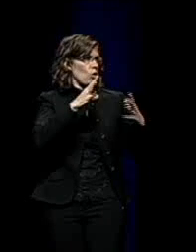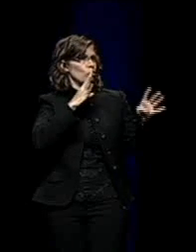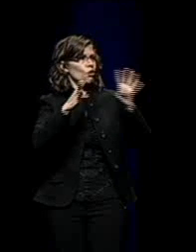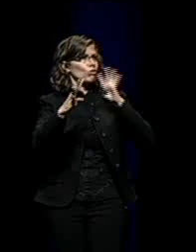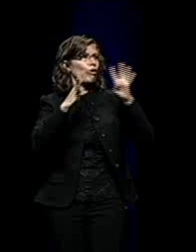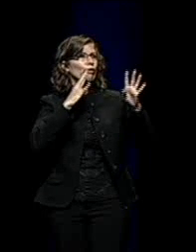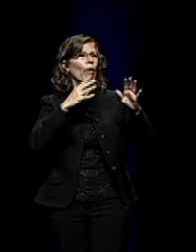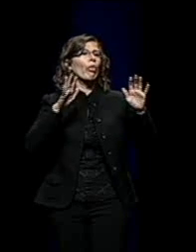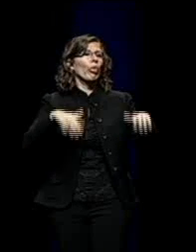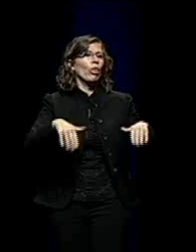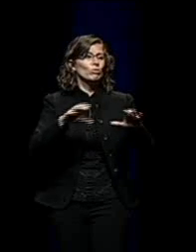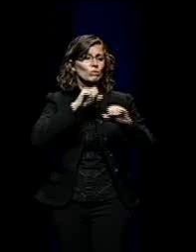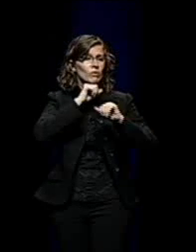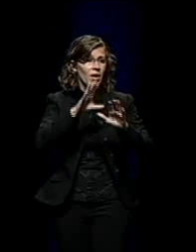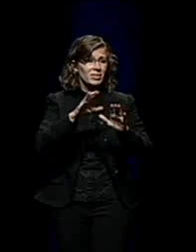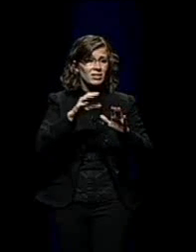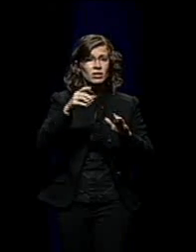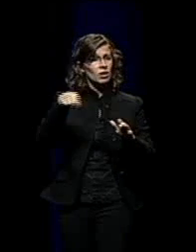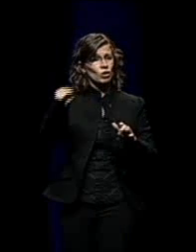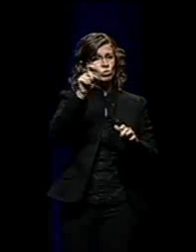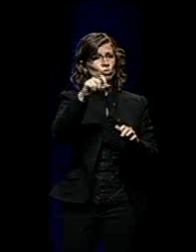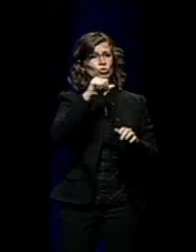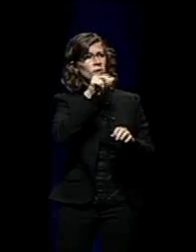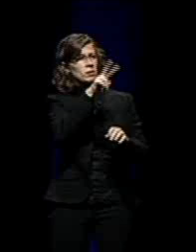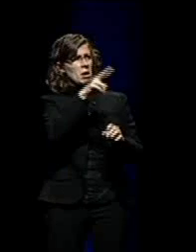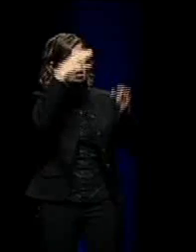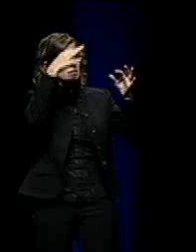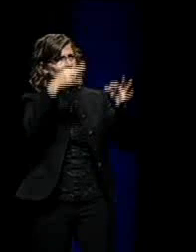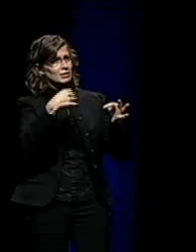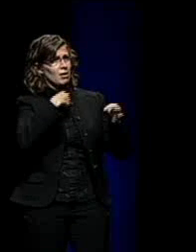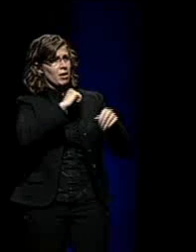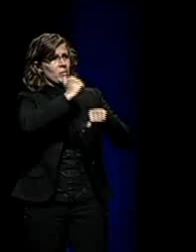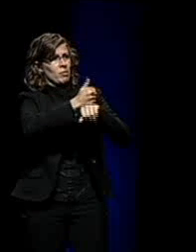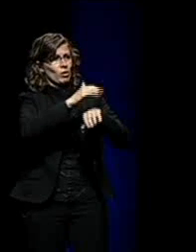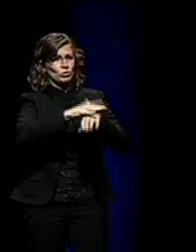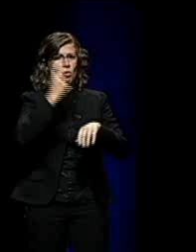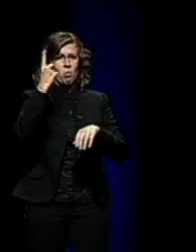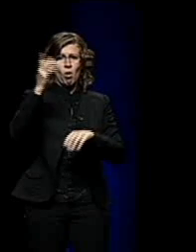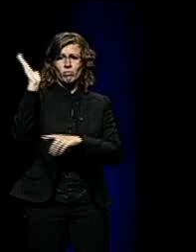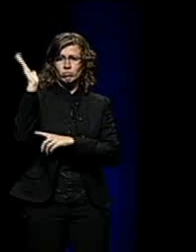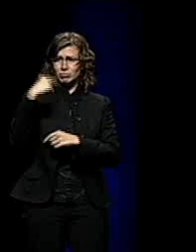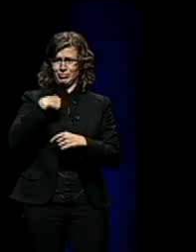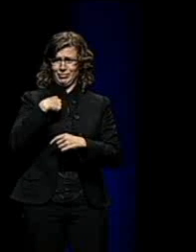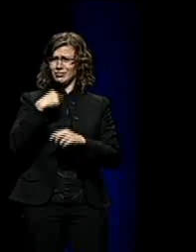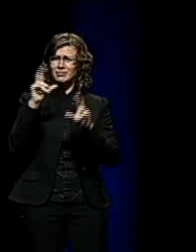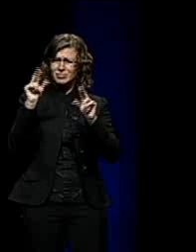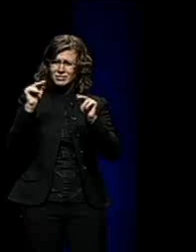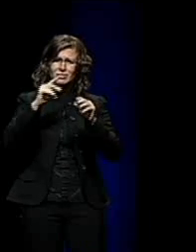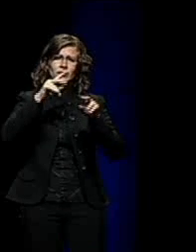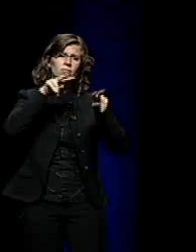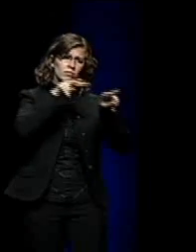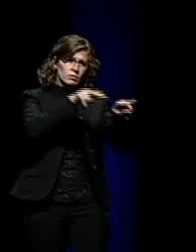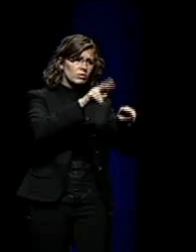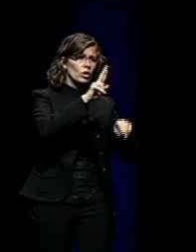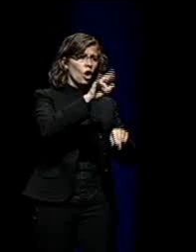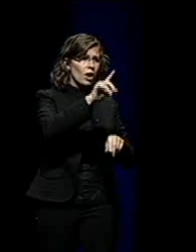speak. You should judge me on how I and the committees and RID perform. So the answer to your question is, good